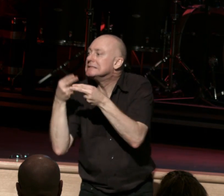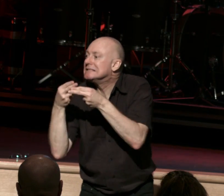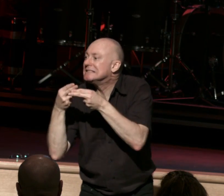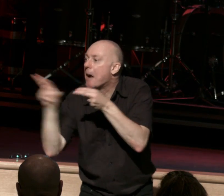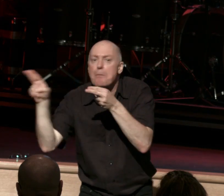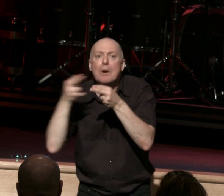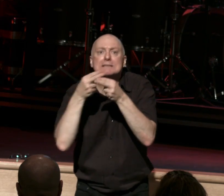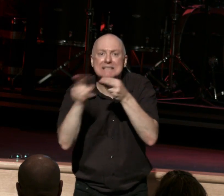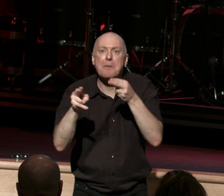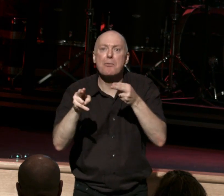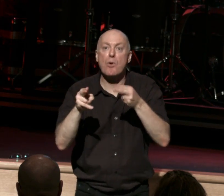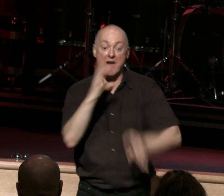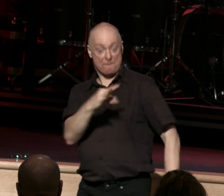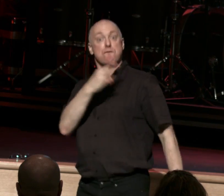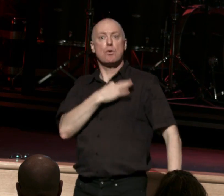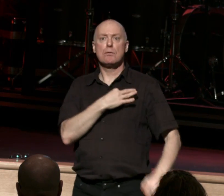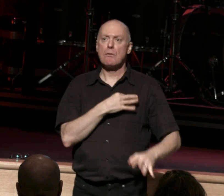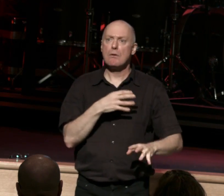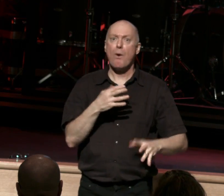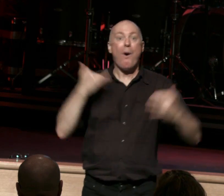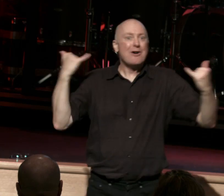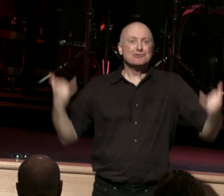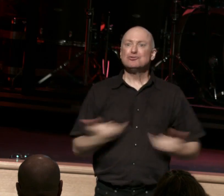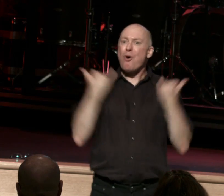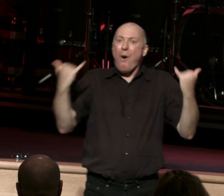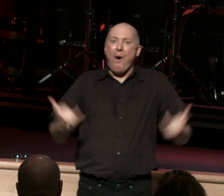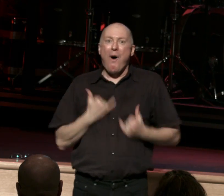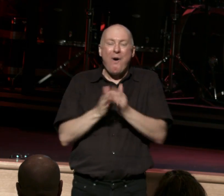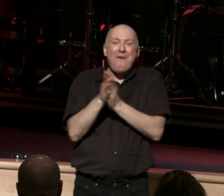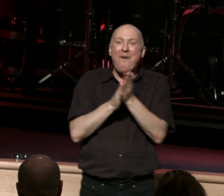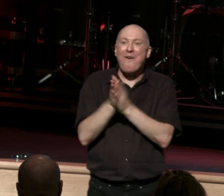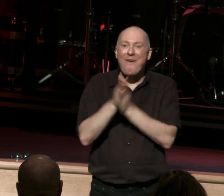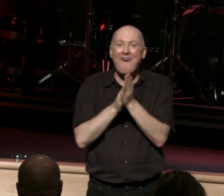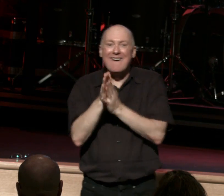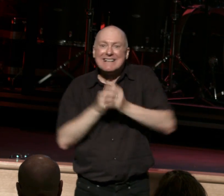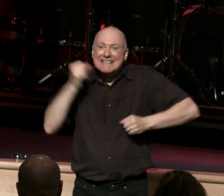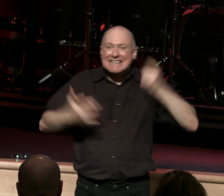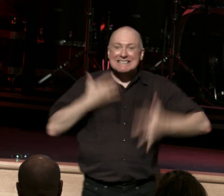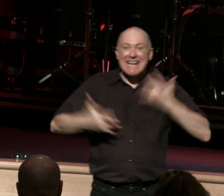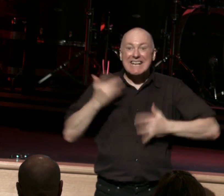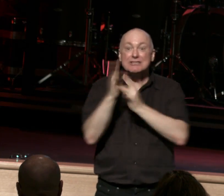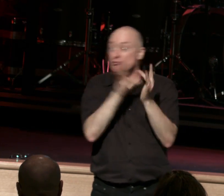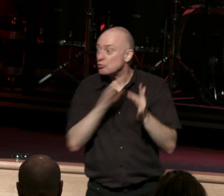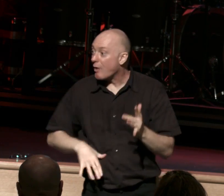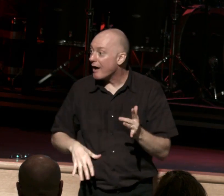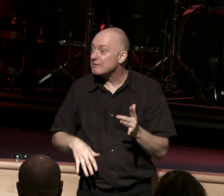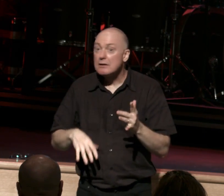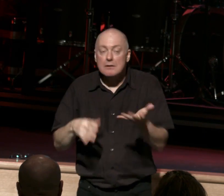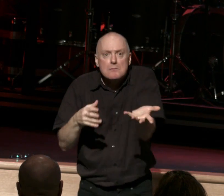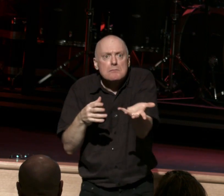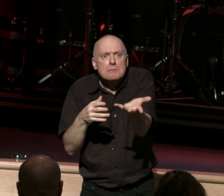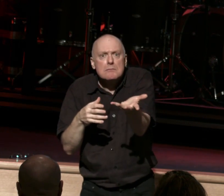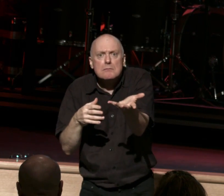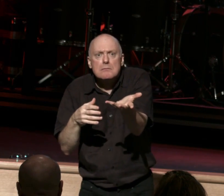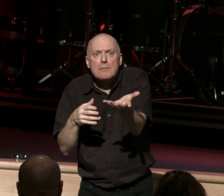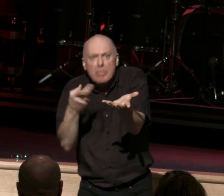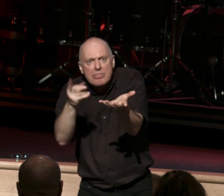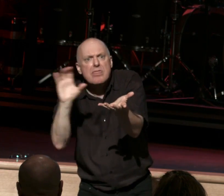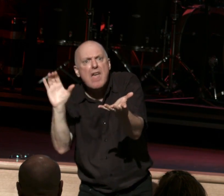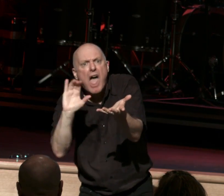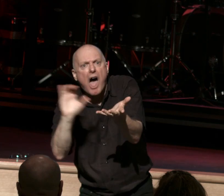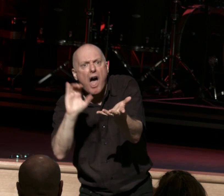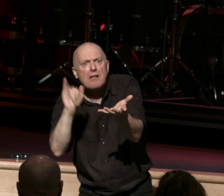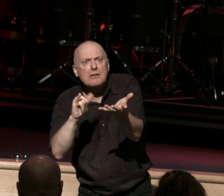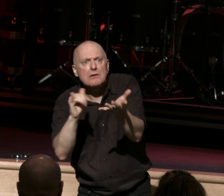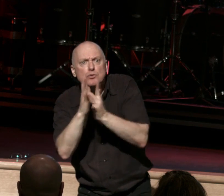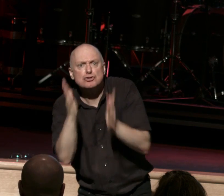a temporary, short-term fruit of joy and just enthusiasm for Jesus Christ, even to the point of